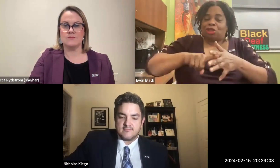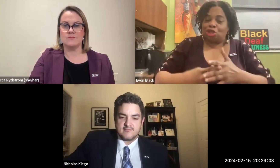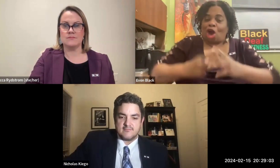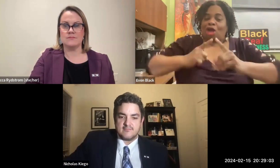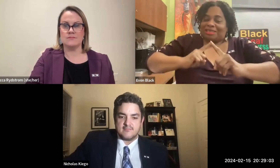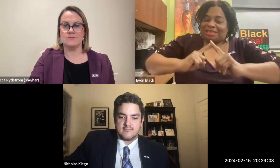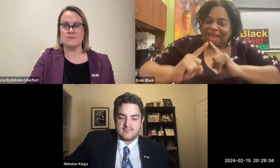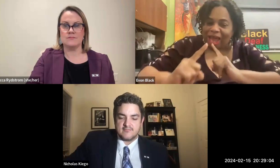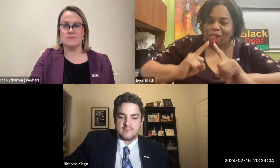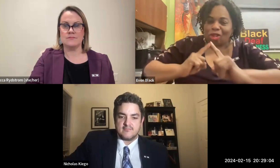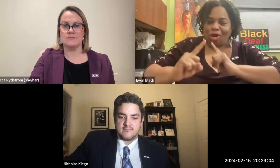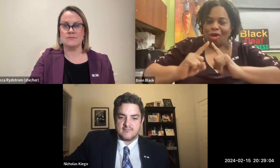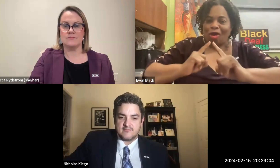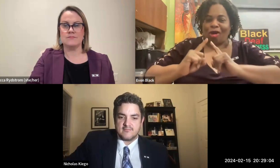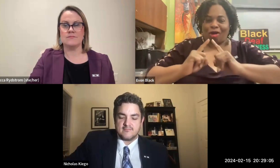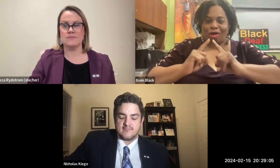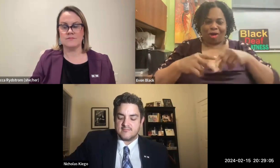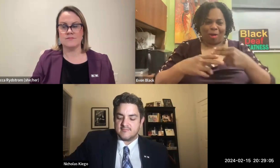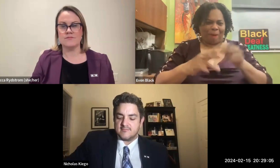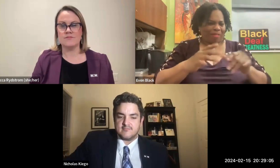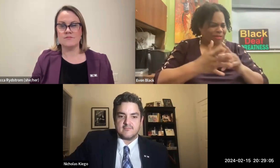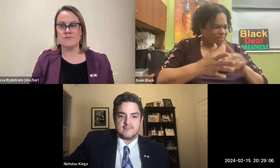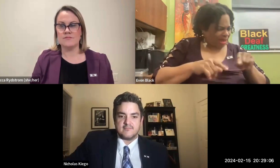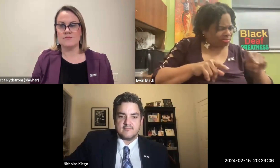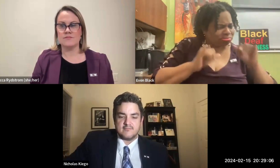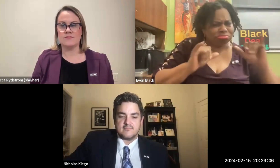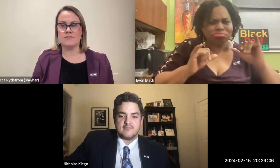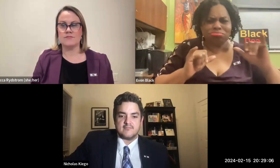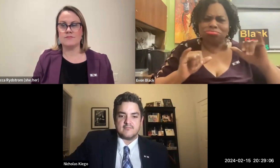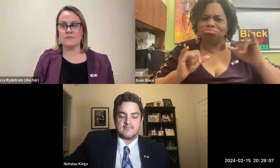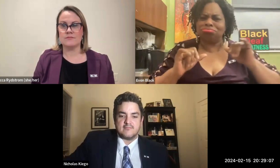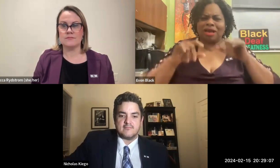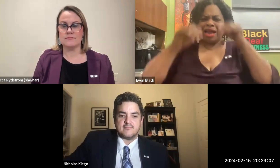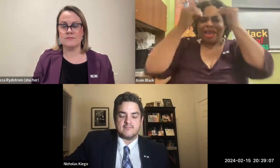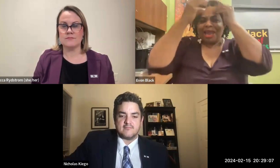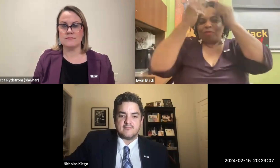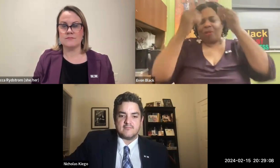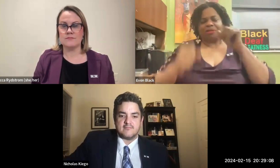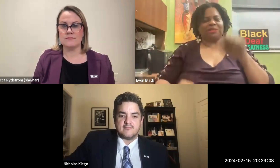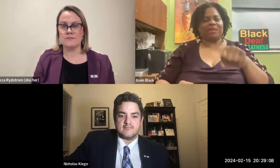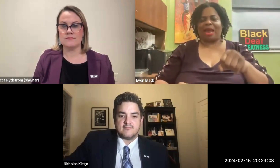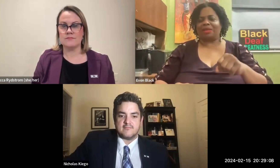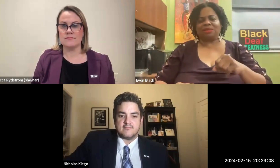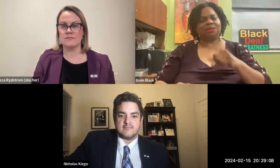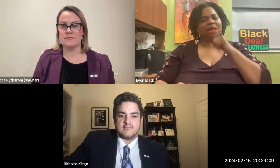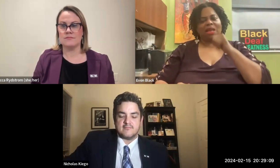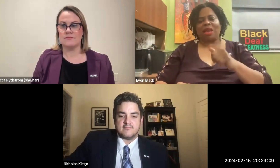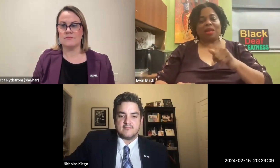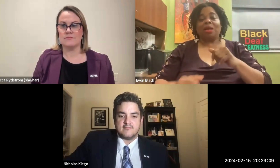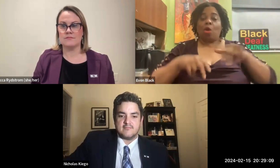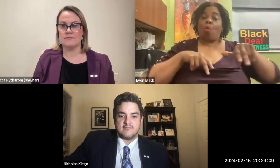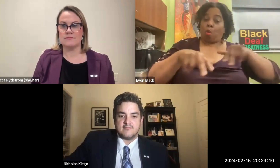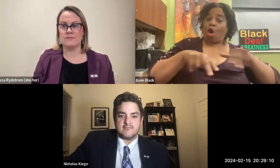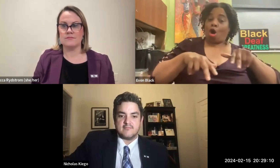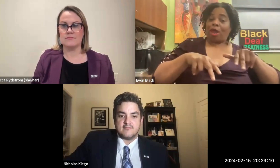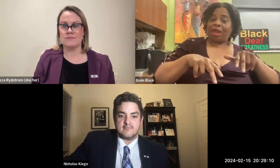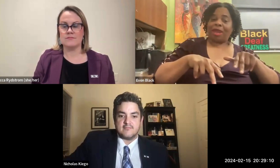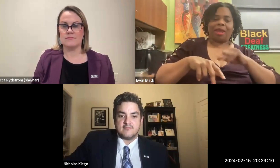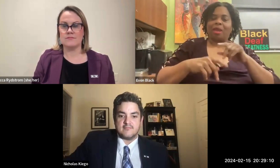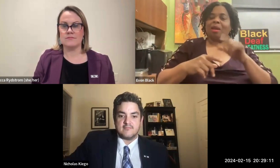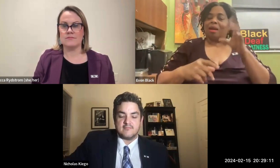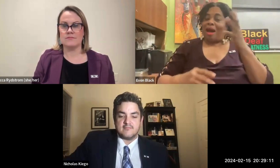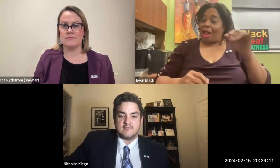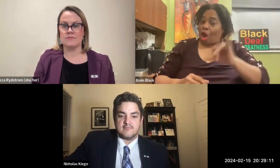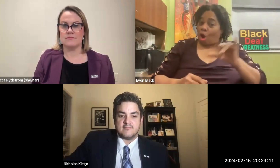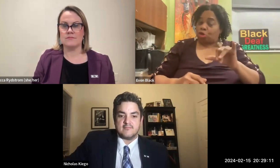reflect, meditate. It will also be a space where we can host dialogues, right? Where we can come to and have some